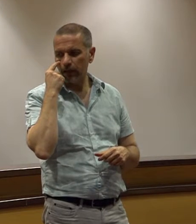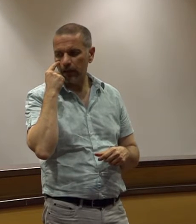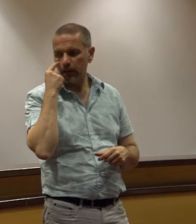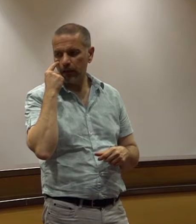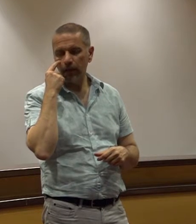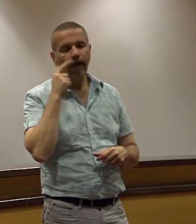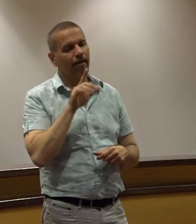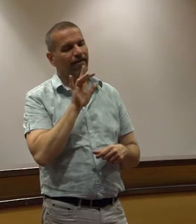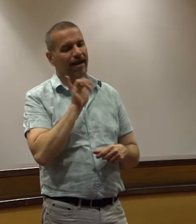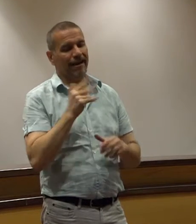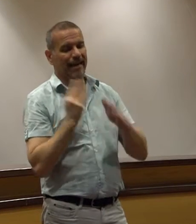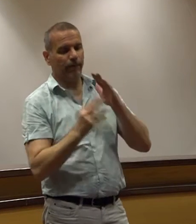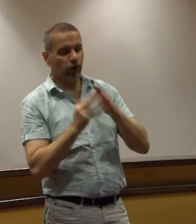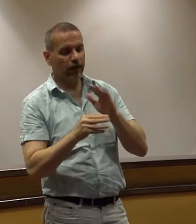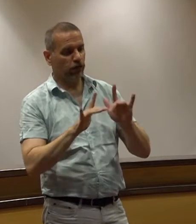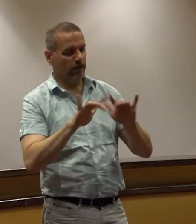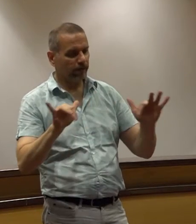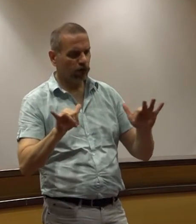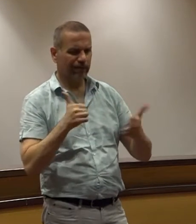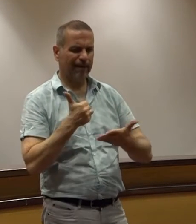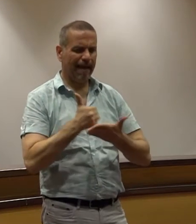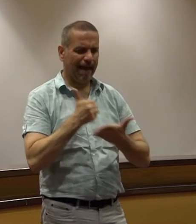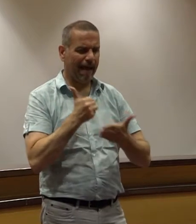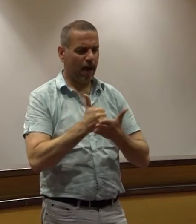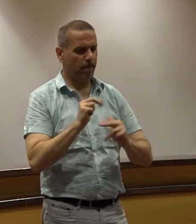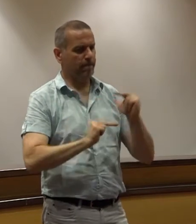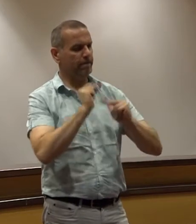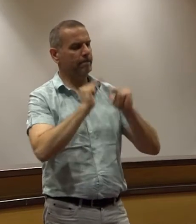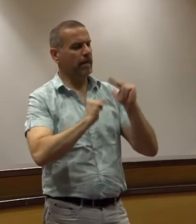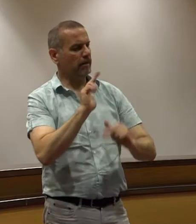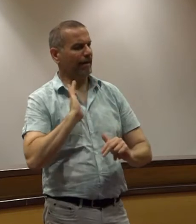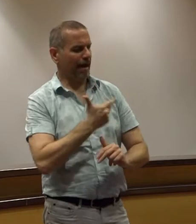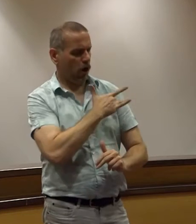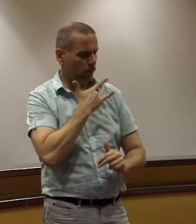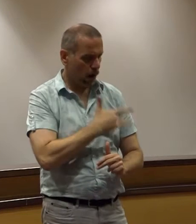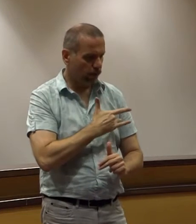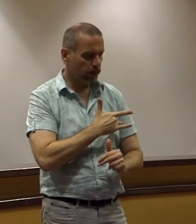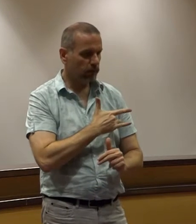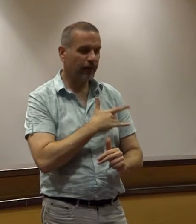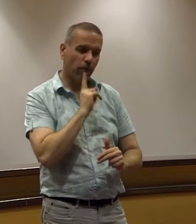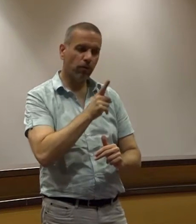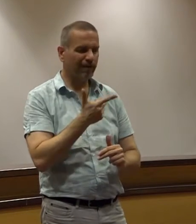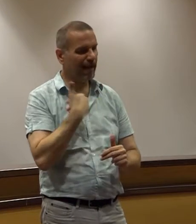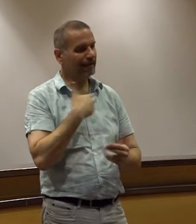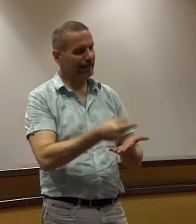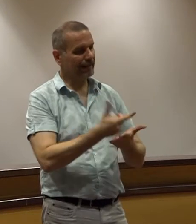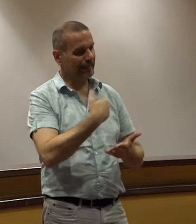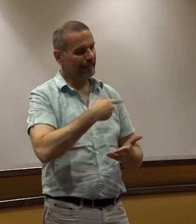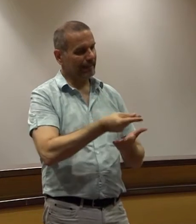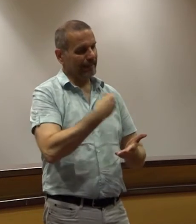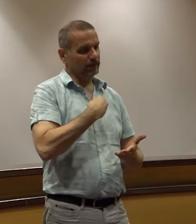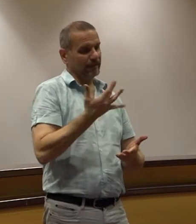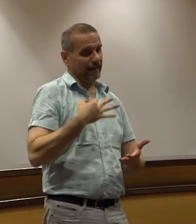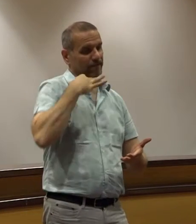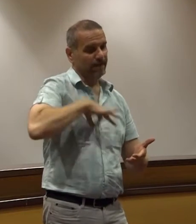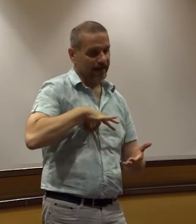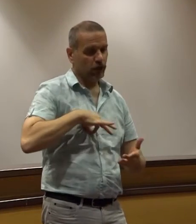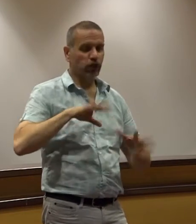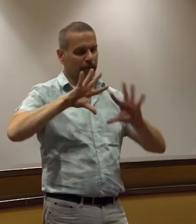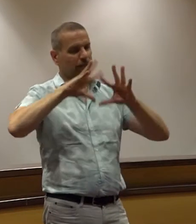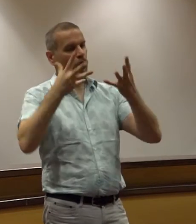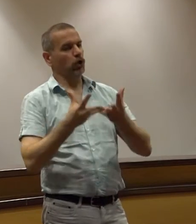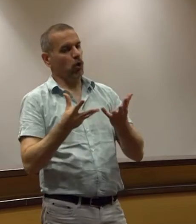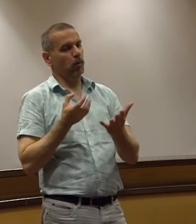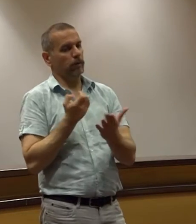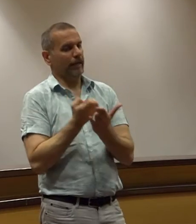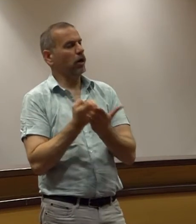also make a difference in giving us an advantage in the global economy, as we call it these days.